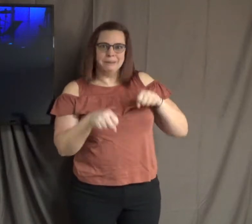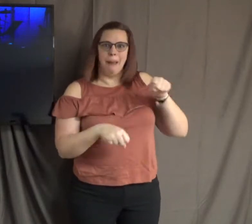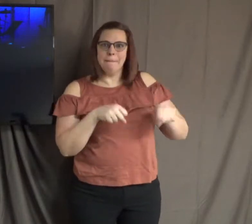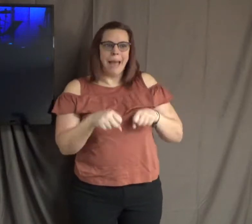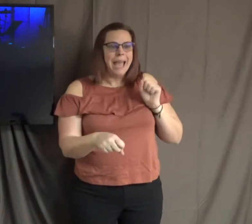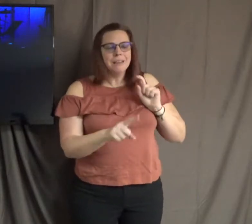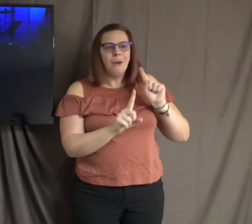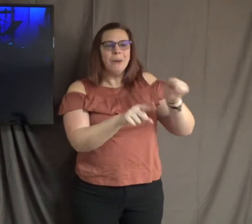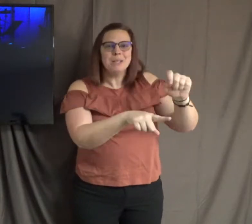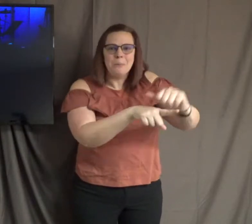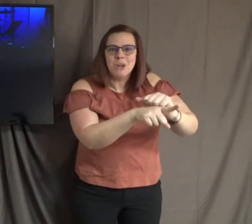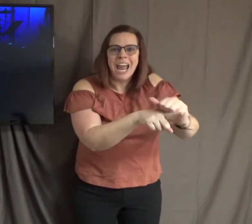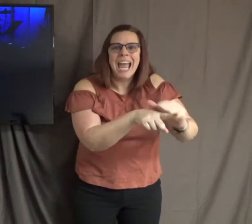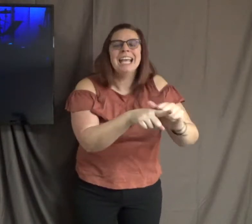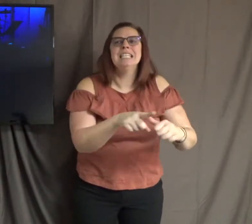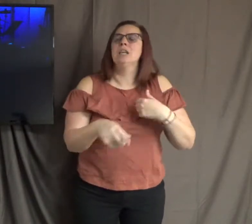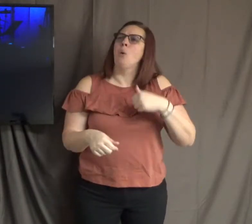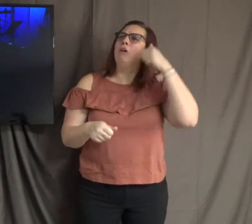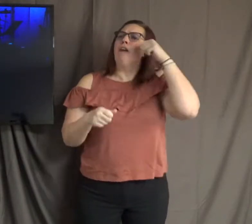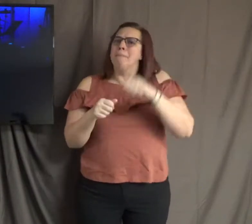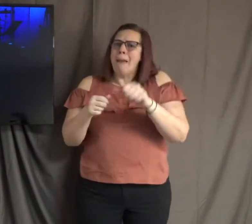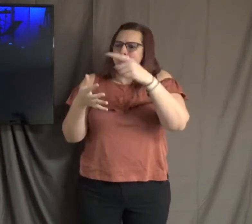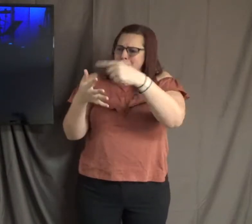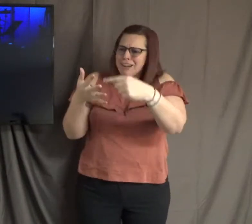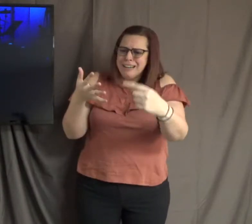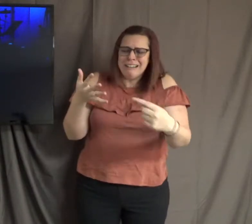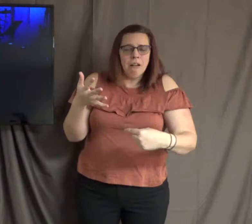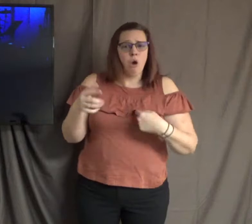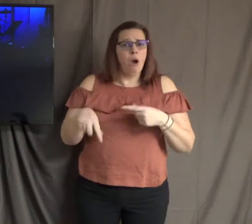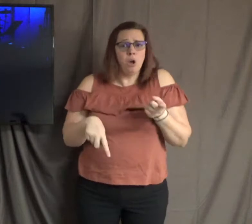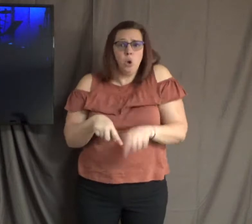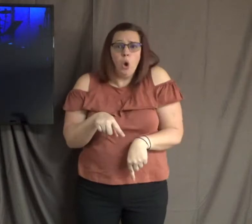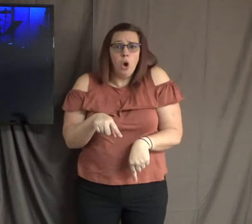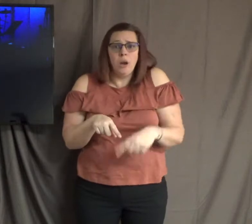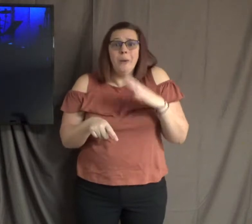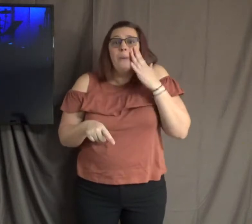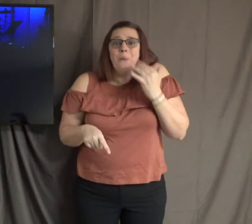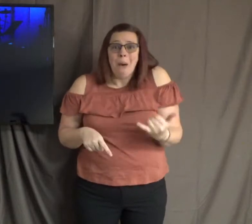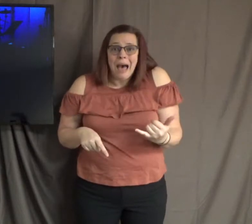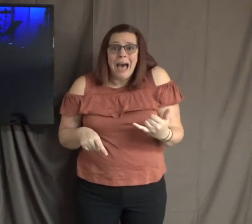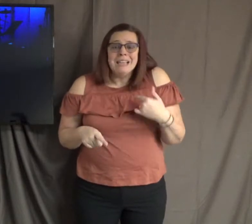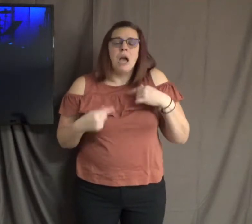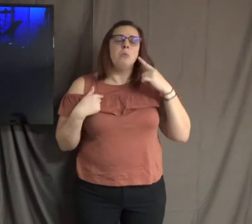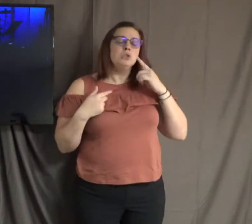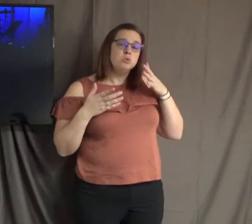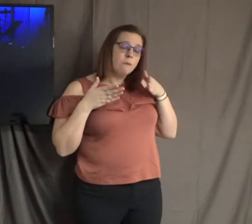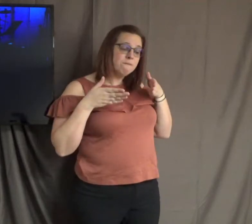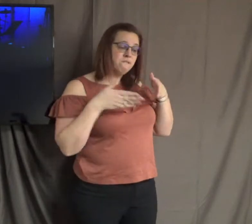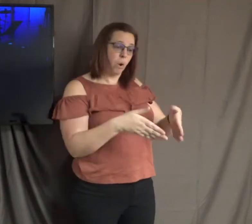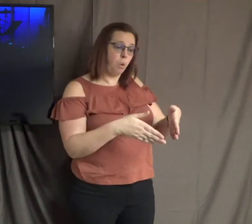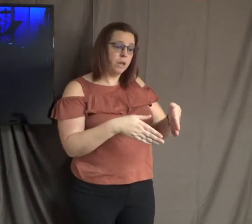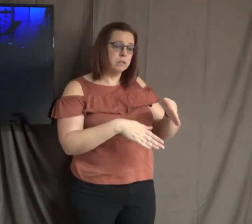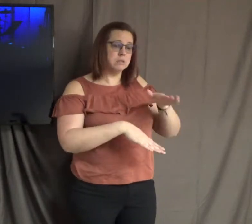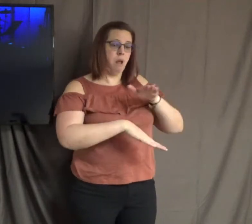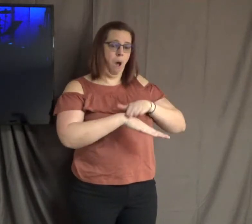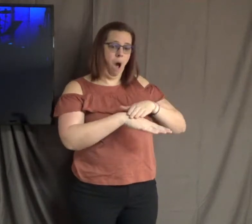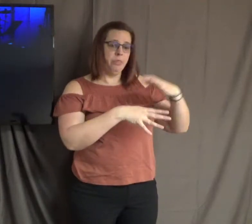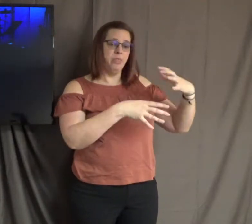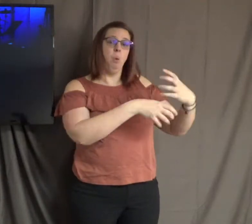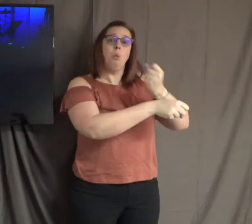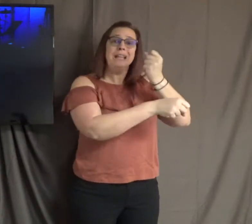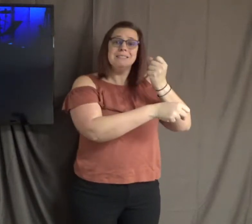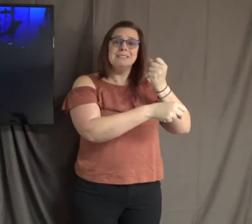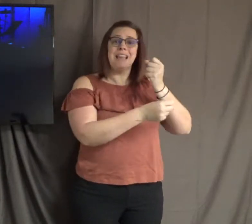home? I wanted to remember all these things, and I couldn't because I had so focused on the wins